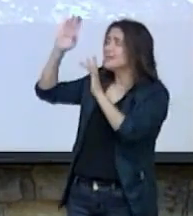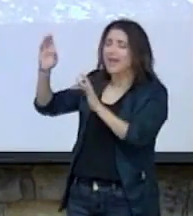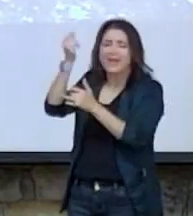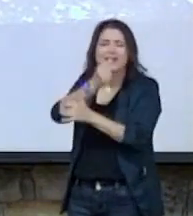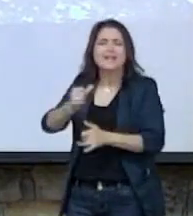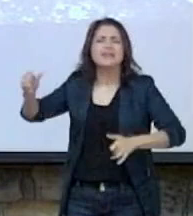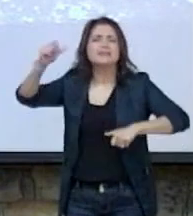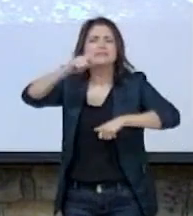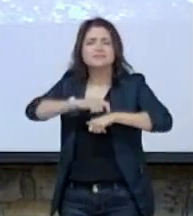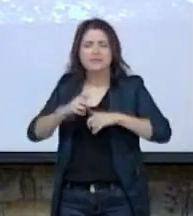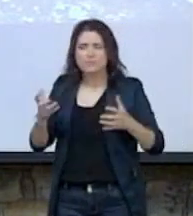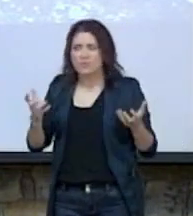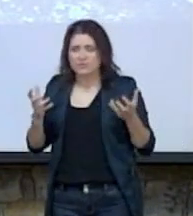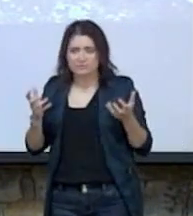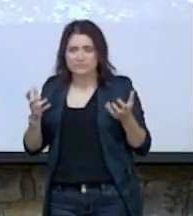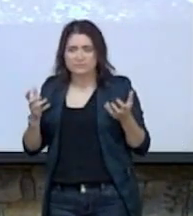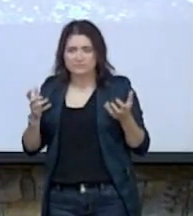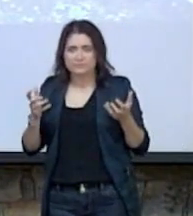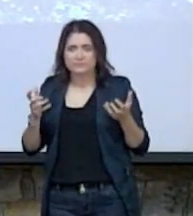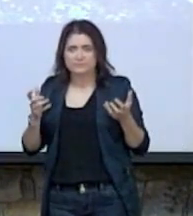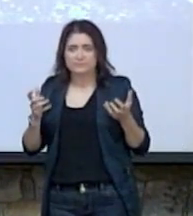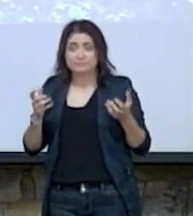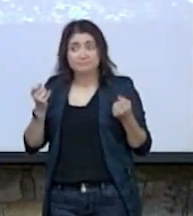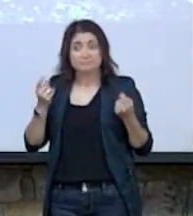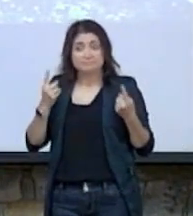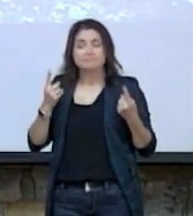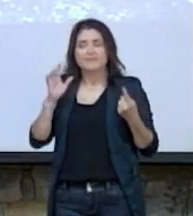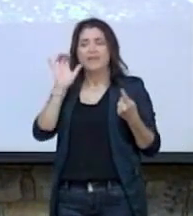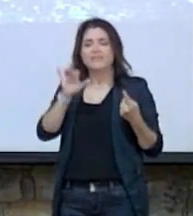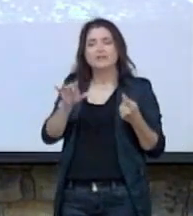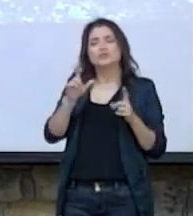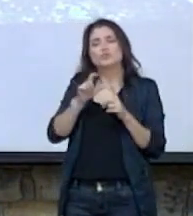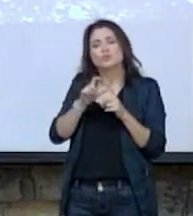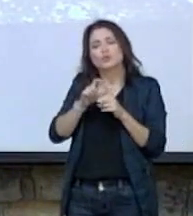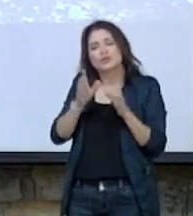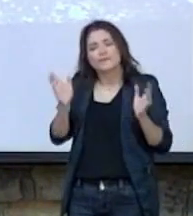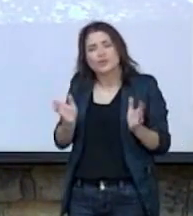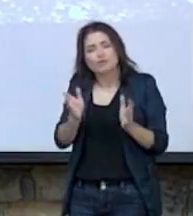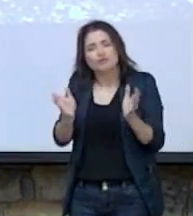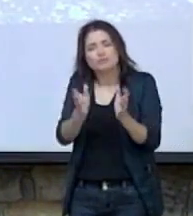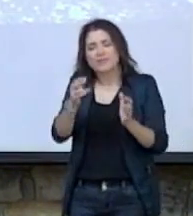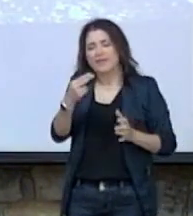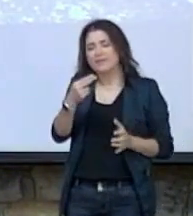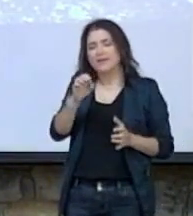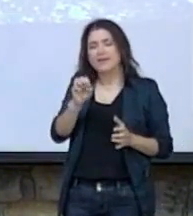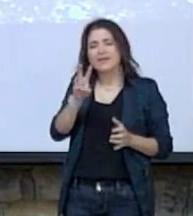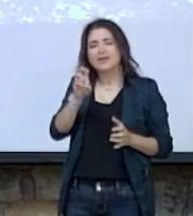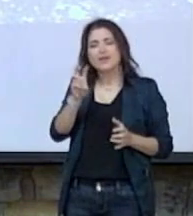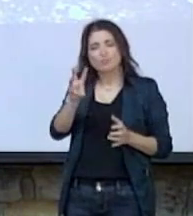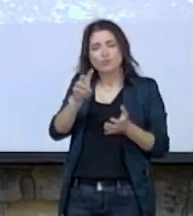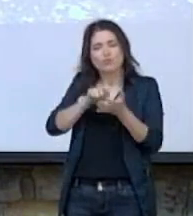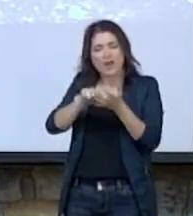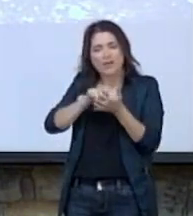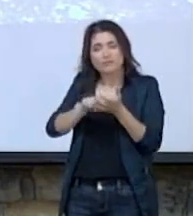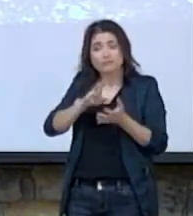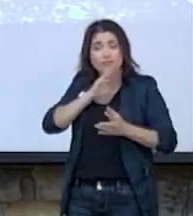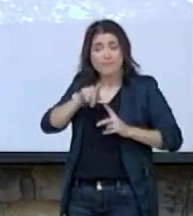we want. You see, that's the word of encouragement that the Hebrews writer is talking about. But let's keep